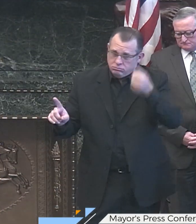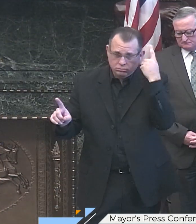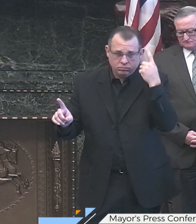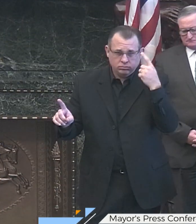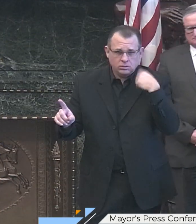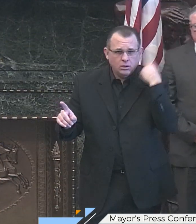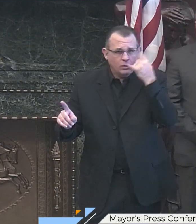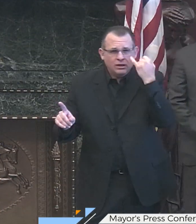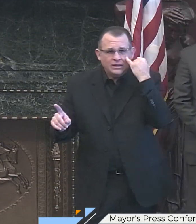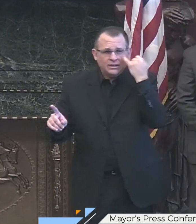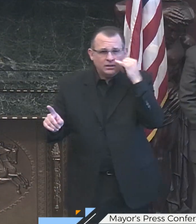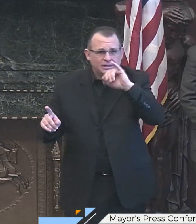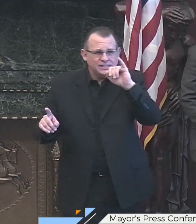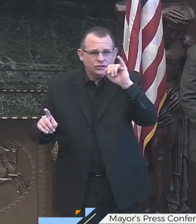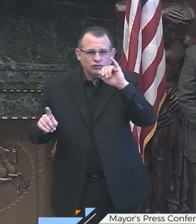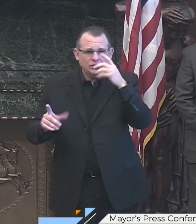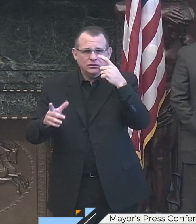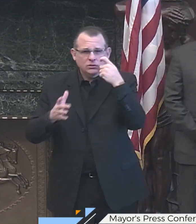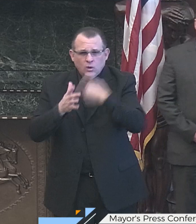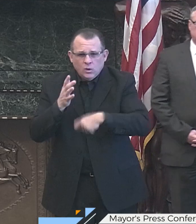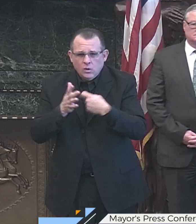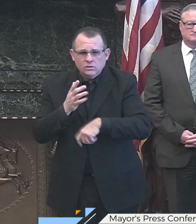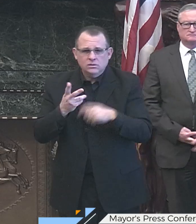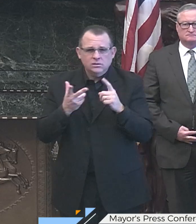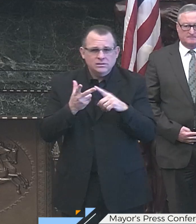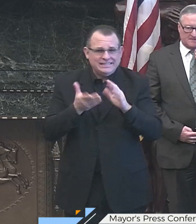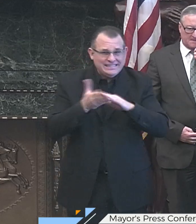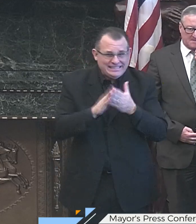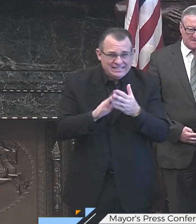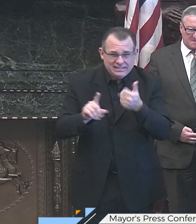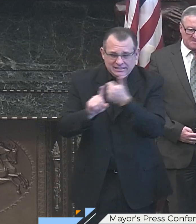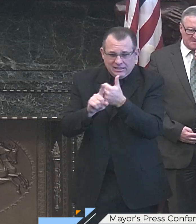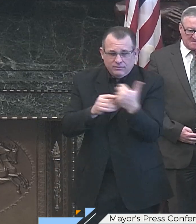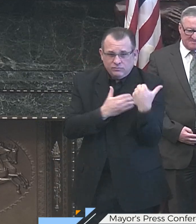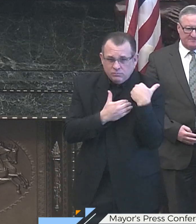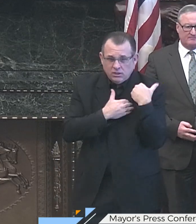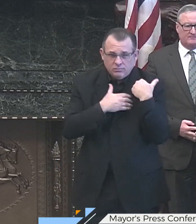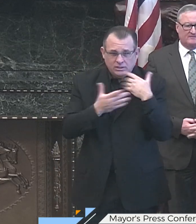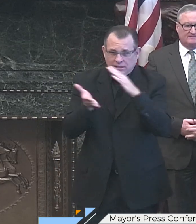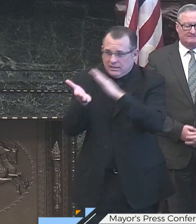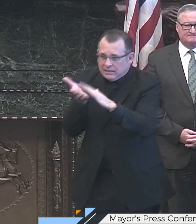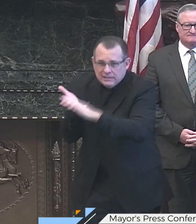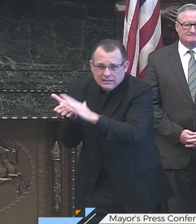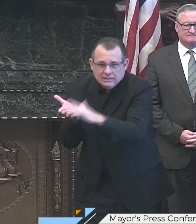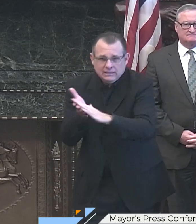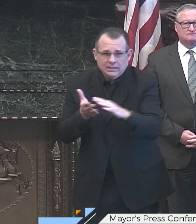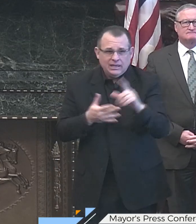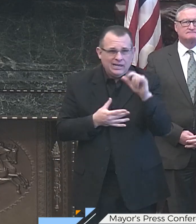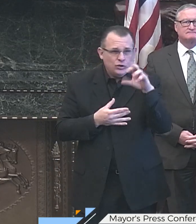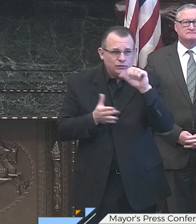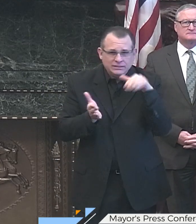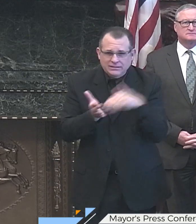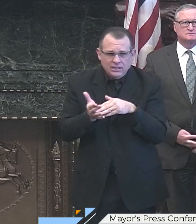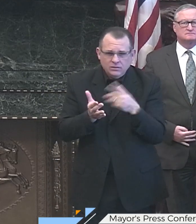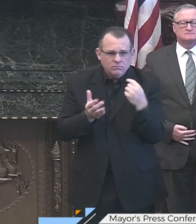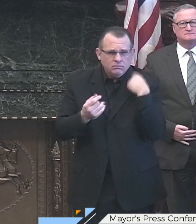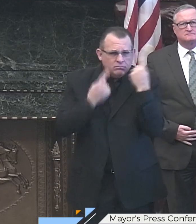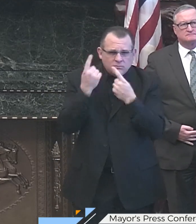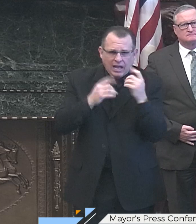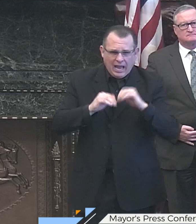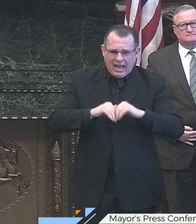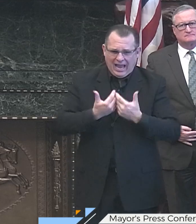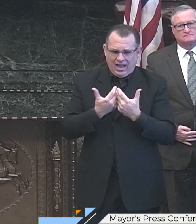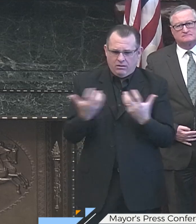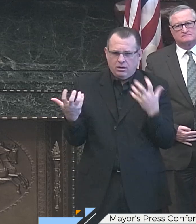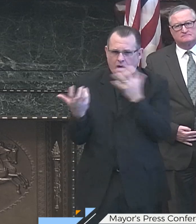or responsible for will the city be responsible for cleaning or anything like that? And also, how long is the agreement that